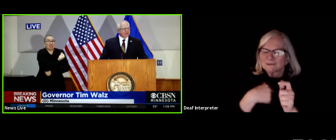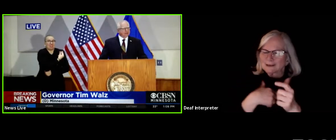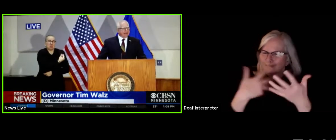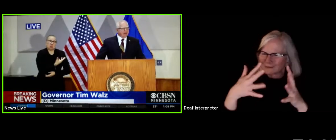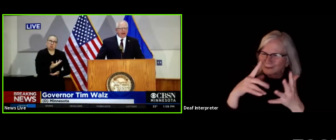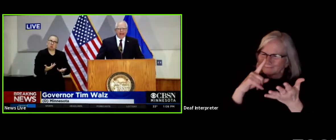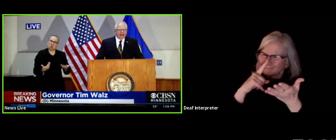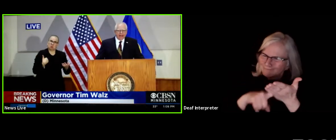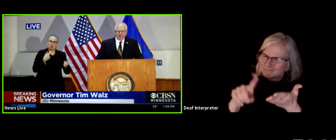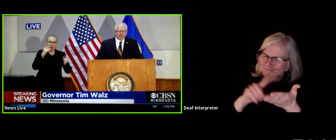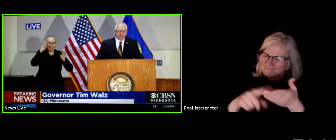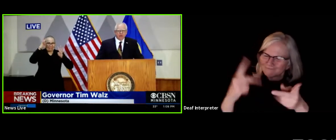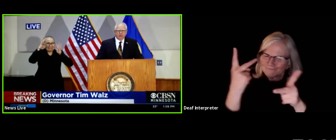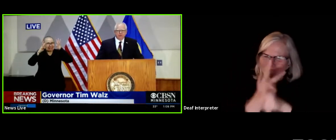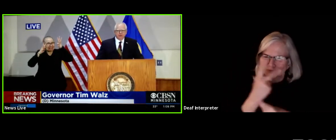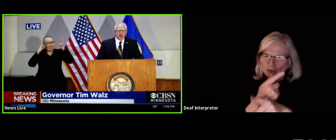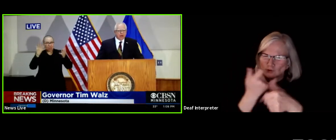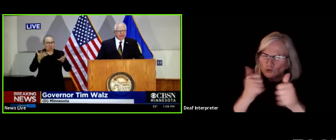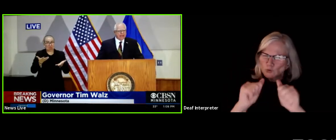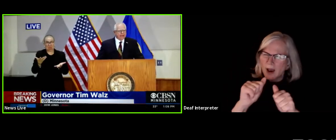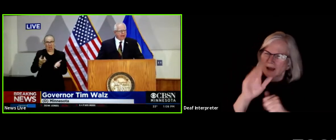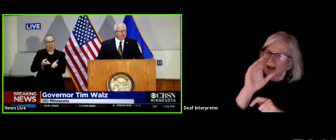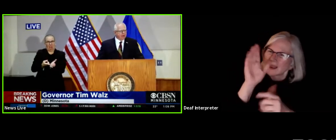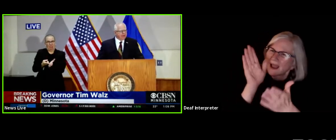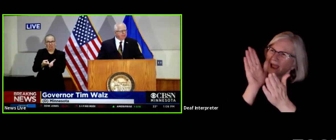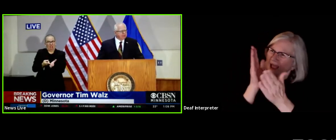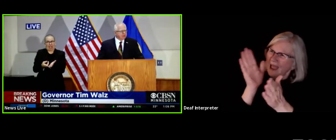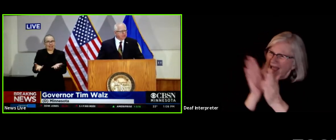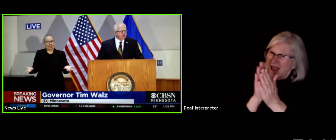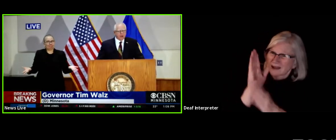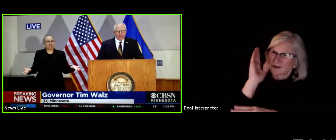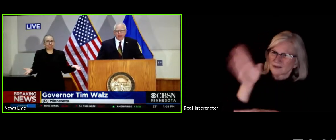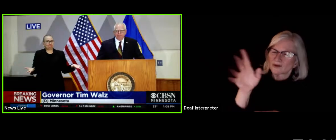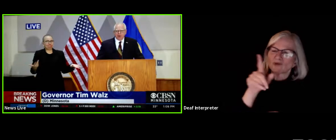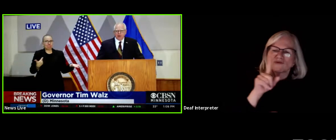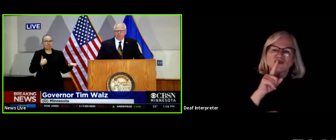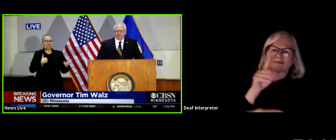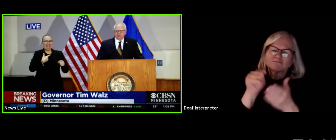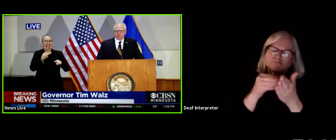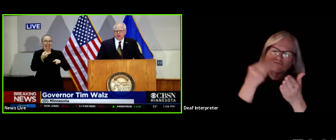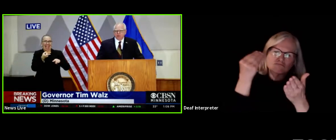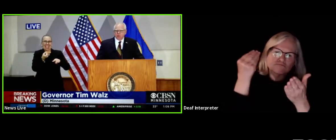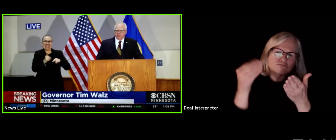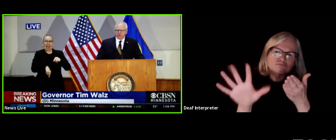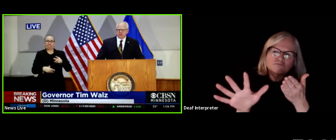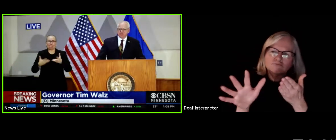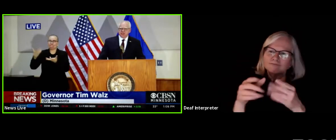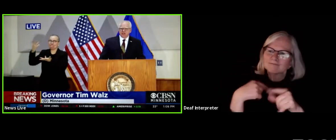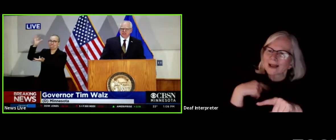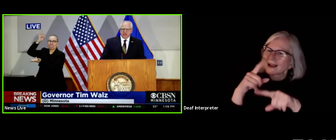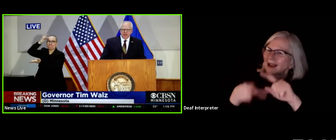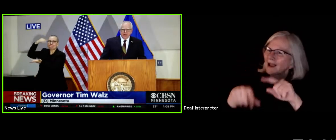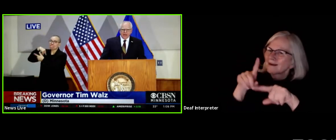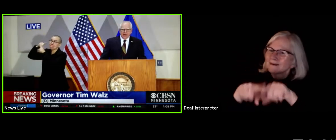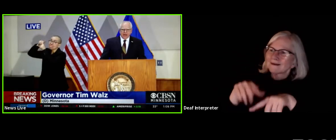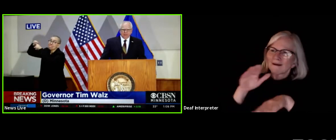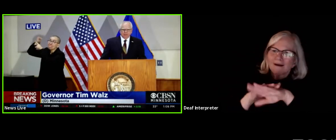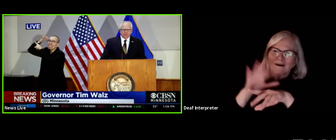I got to tell you now, I have to turn over every stone. I can't count on them to do it. So I brought up with Governor Whitmer as a